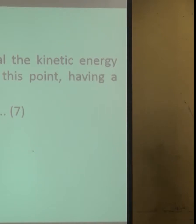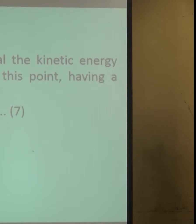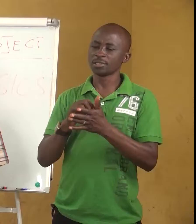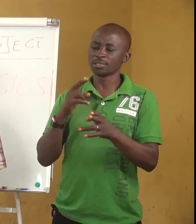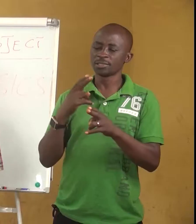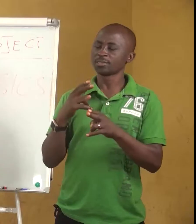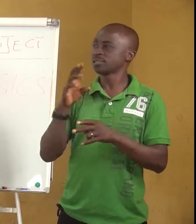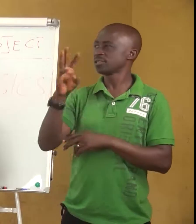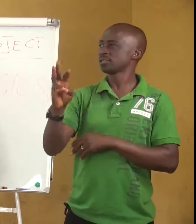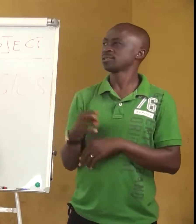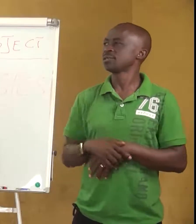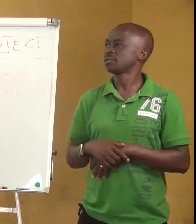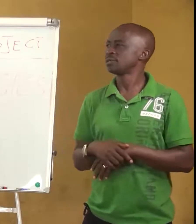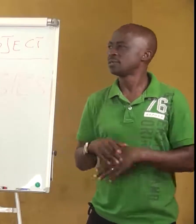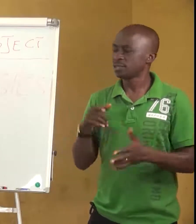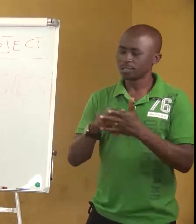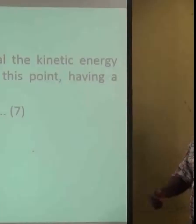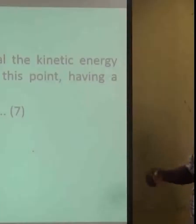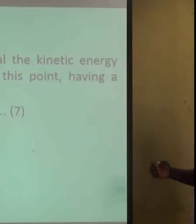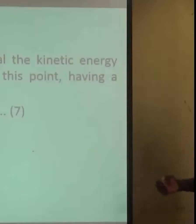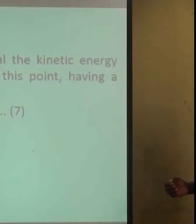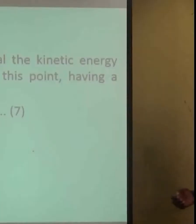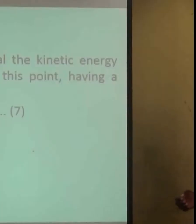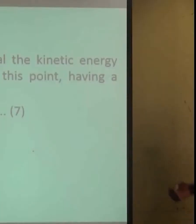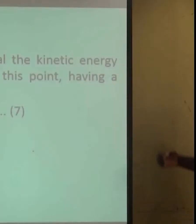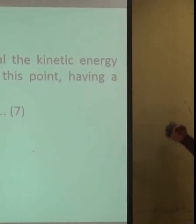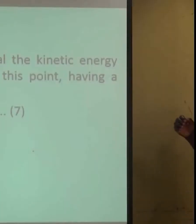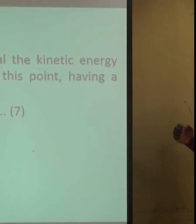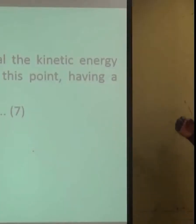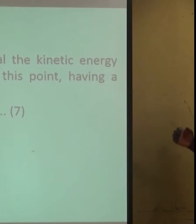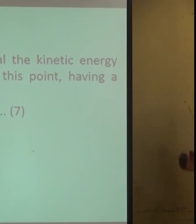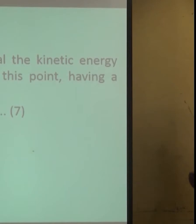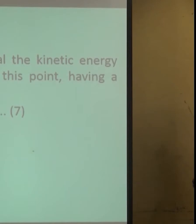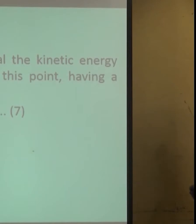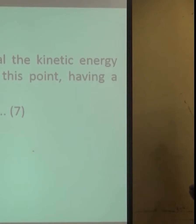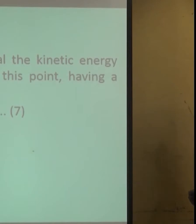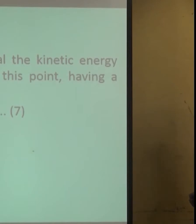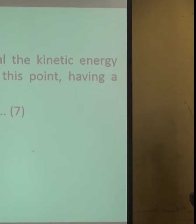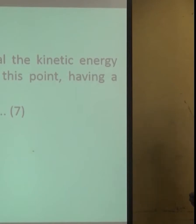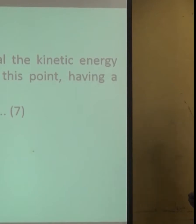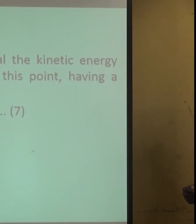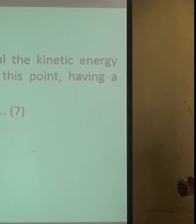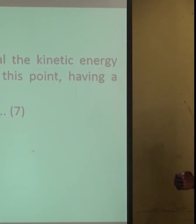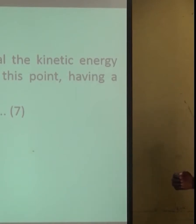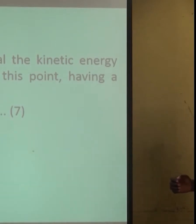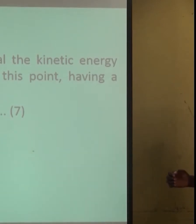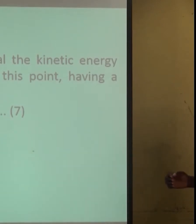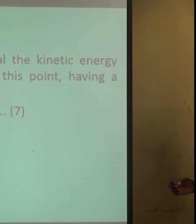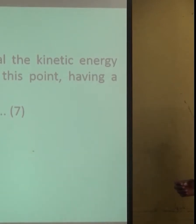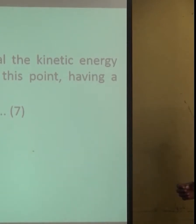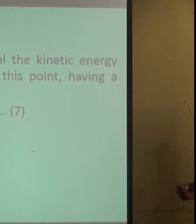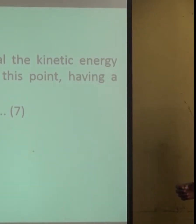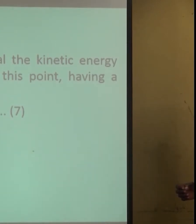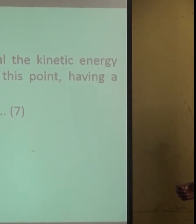6. Now, this work done is equal to the kinetic energy, Ke, of